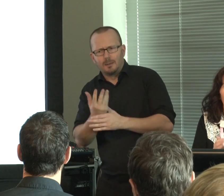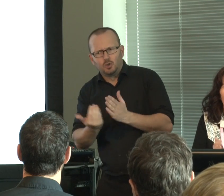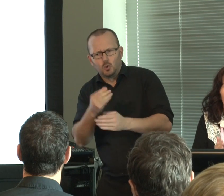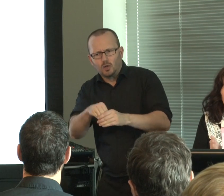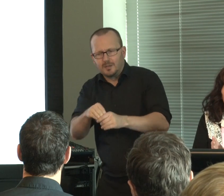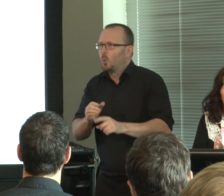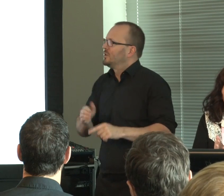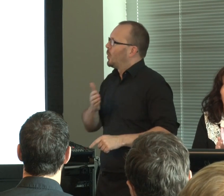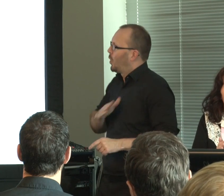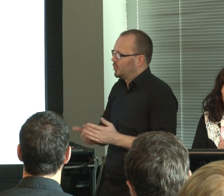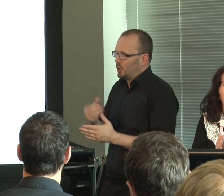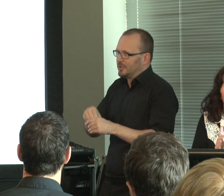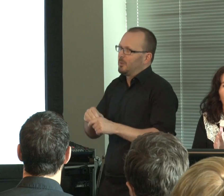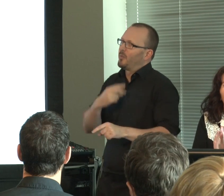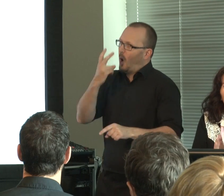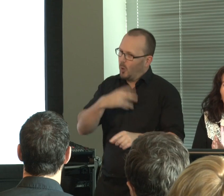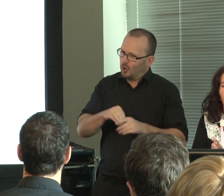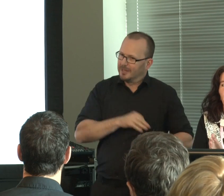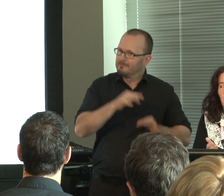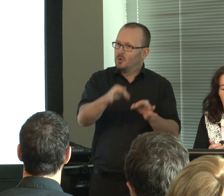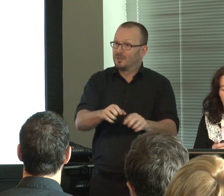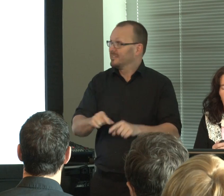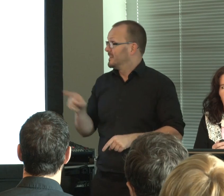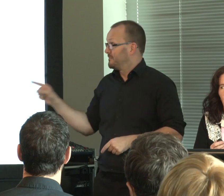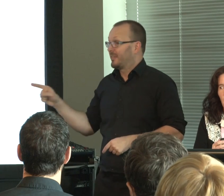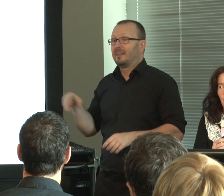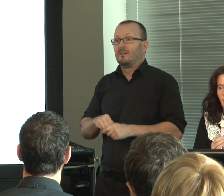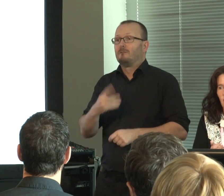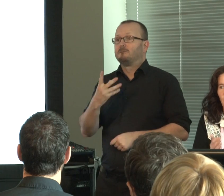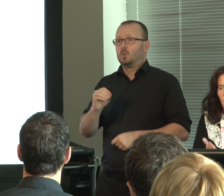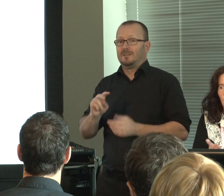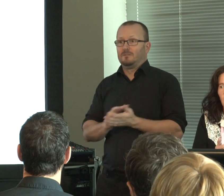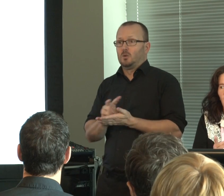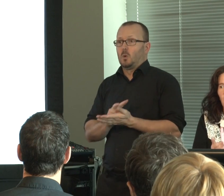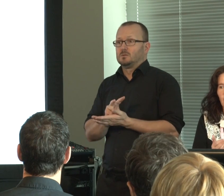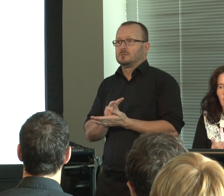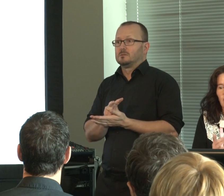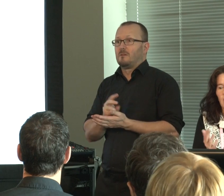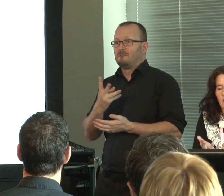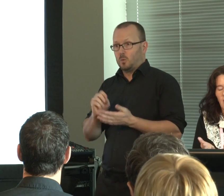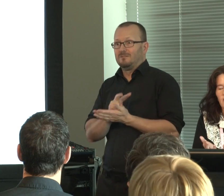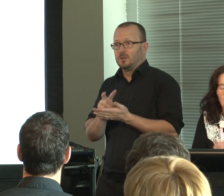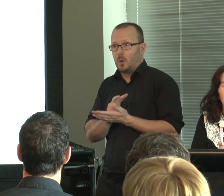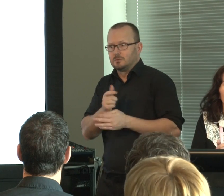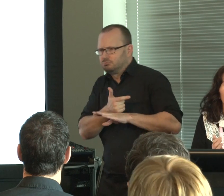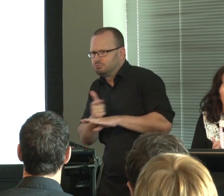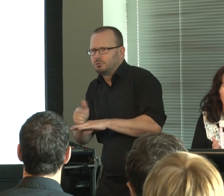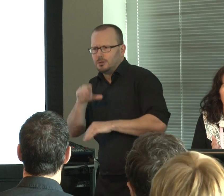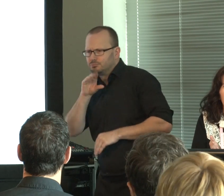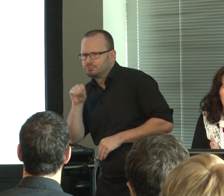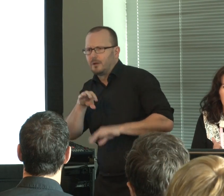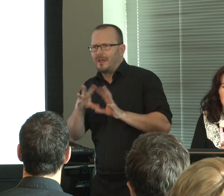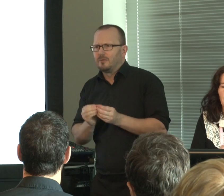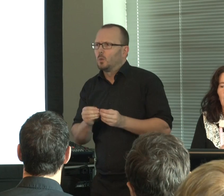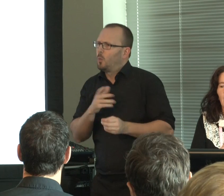new content. We want this content, because there's 40-odd videos that have been produced with images and curatorial narration. We want